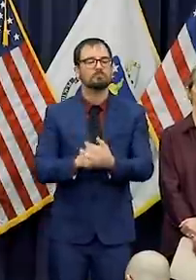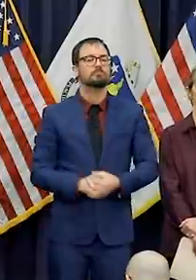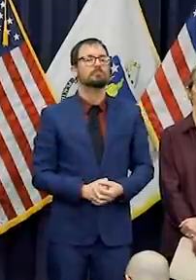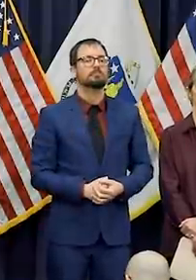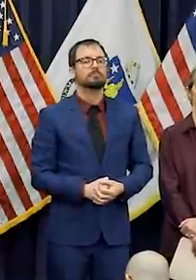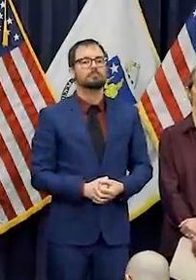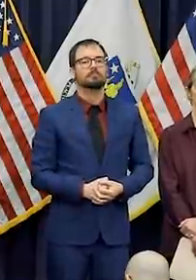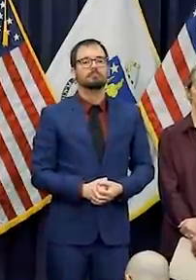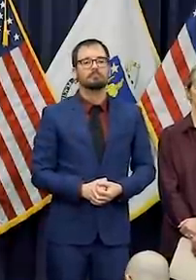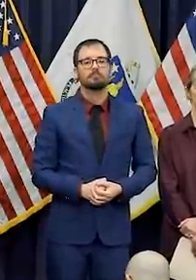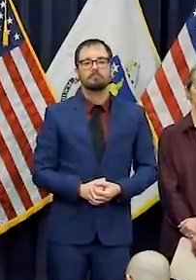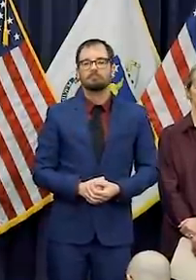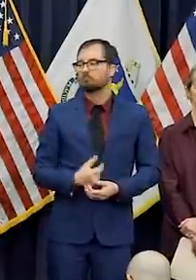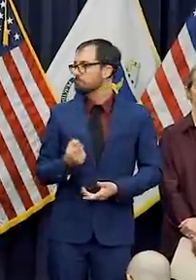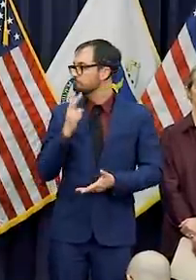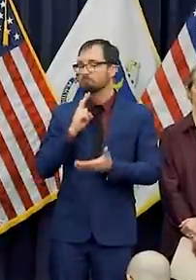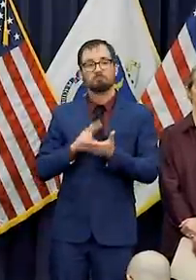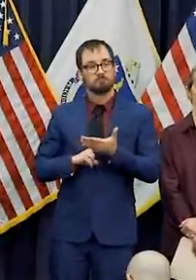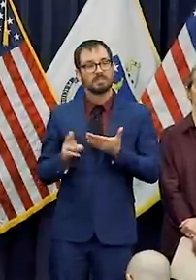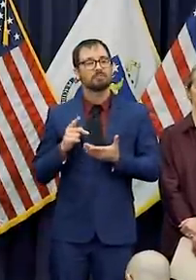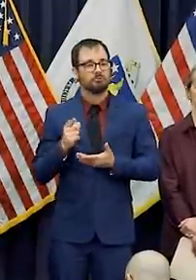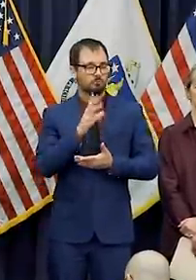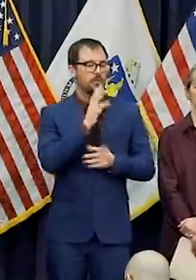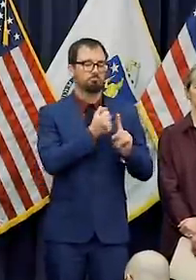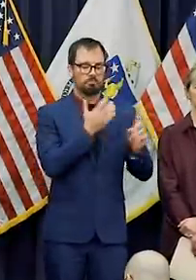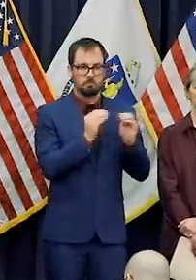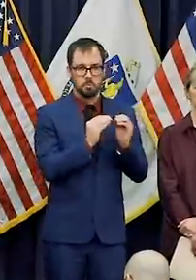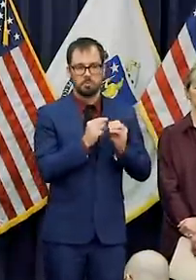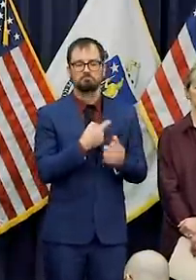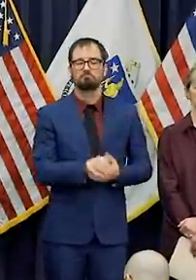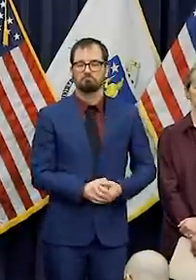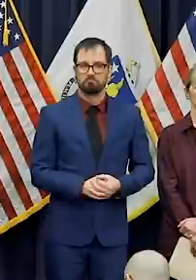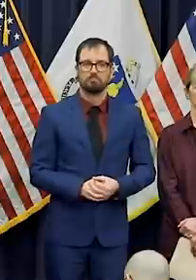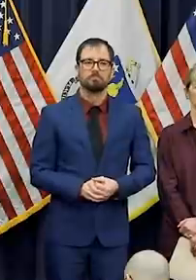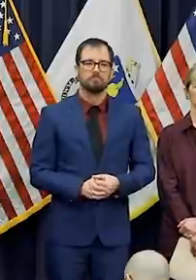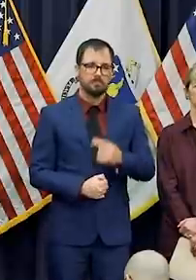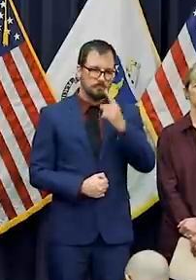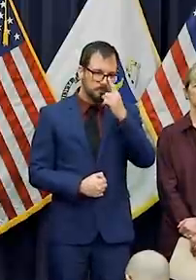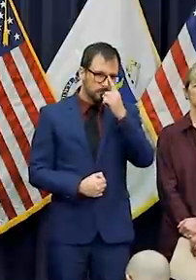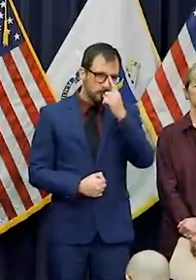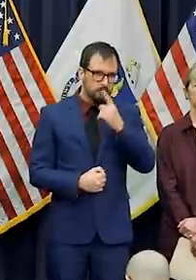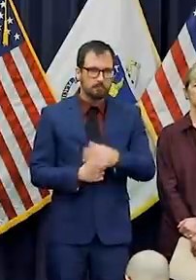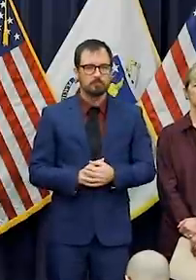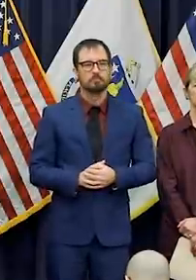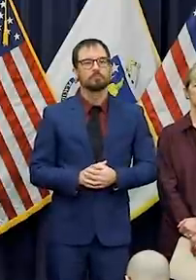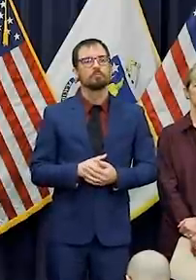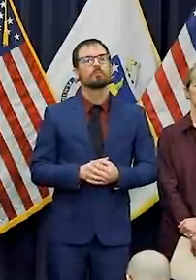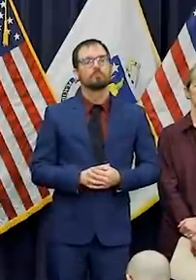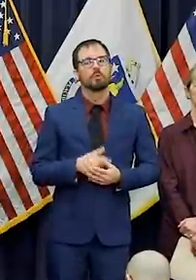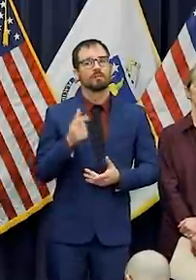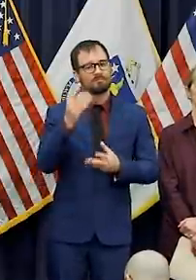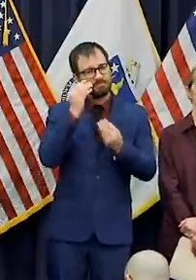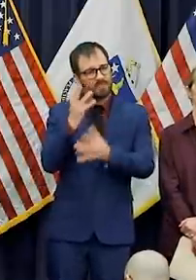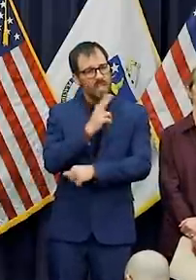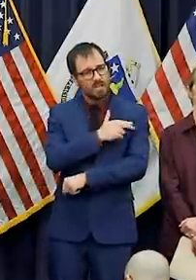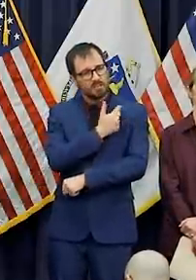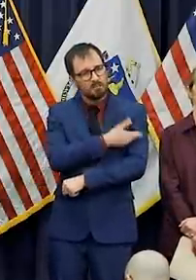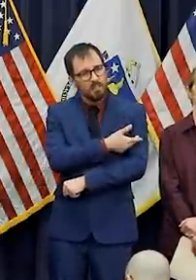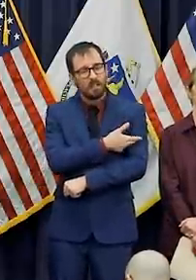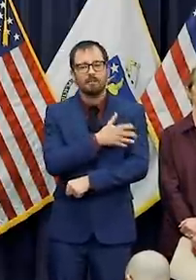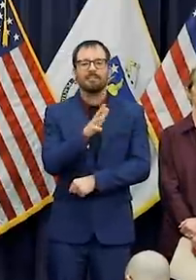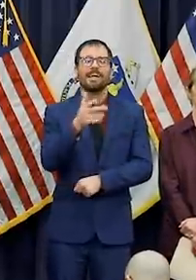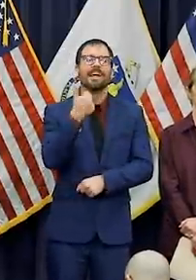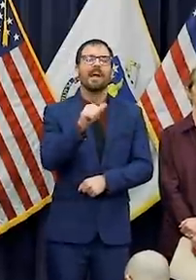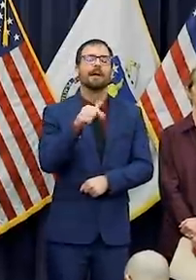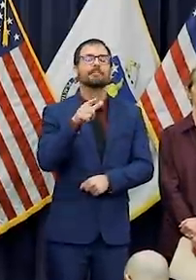be directing hospitals to postpone elective surgeries to ensure medical workers and hospital space is available.